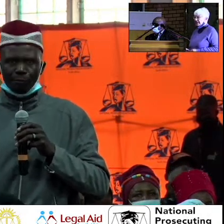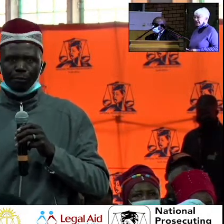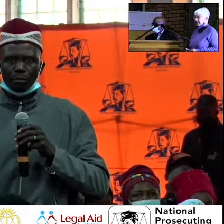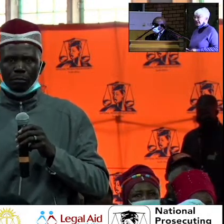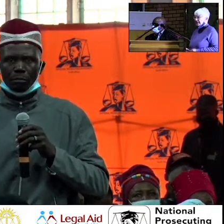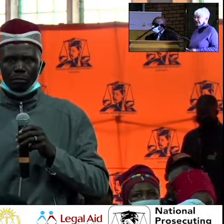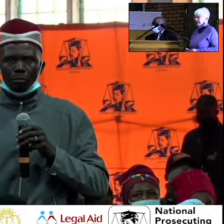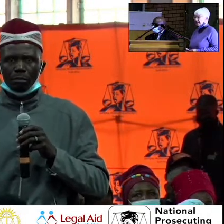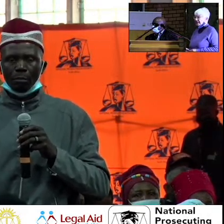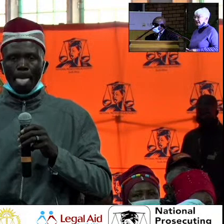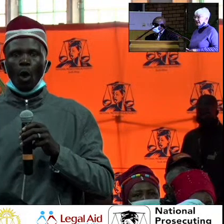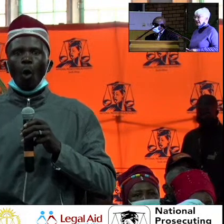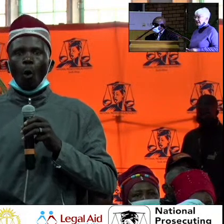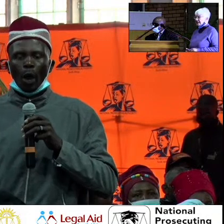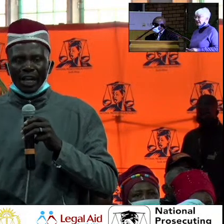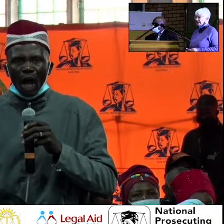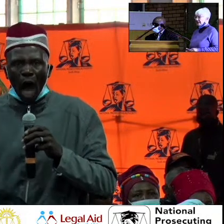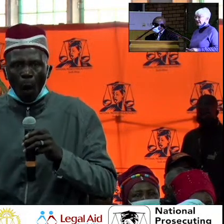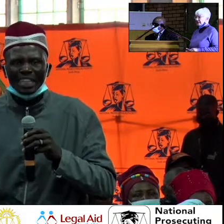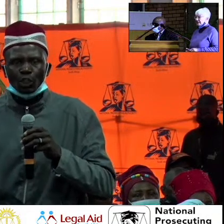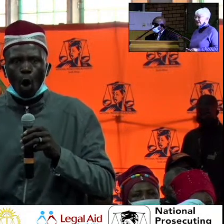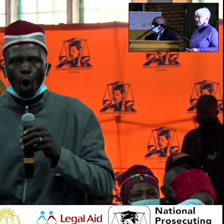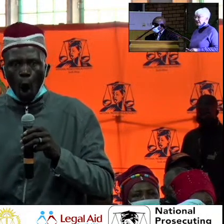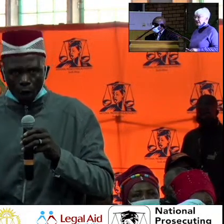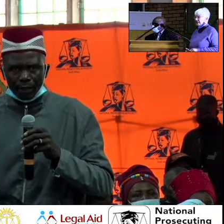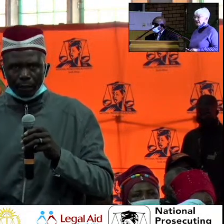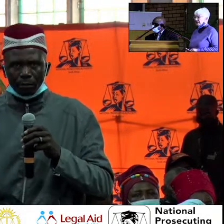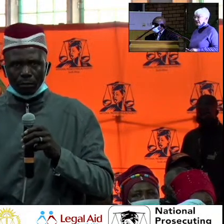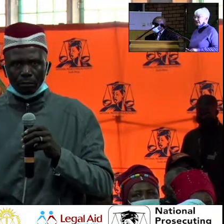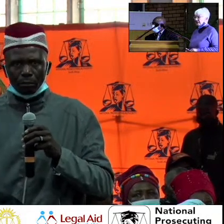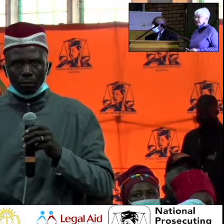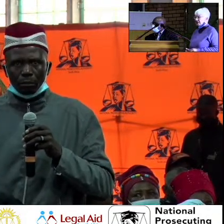CPF. We know what is going on.